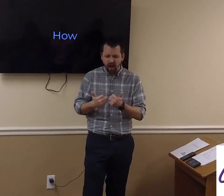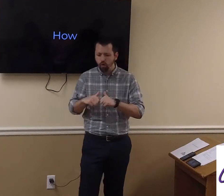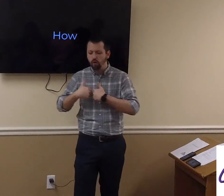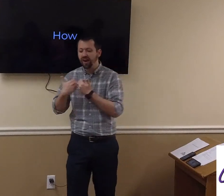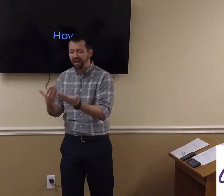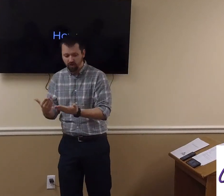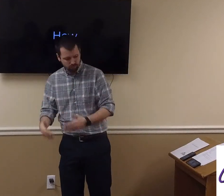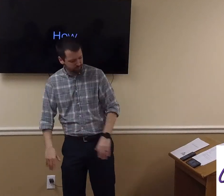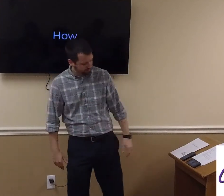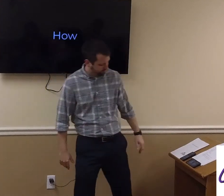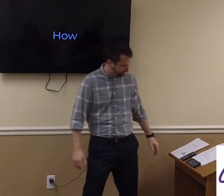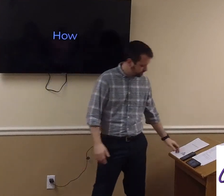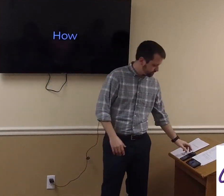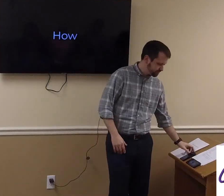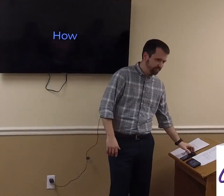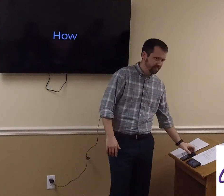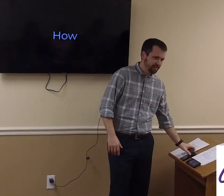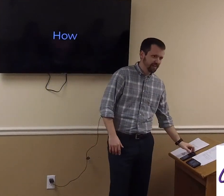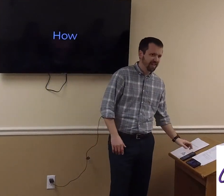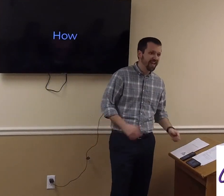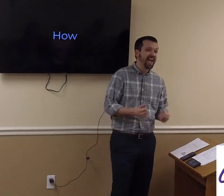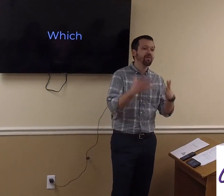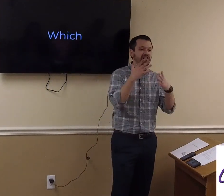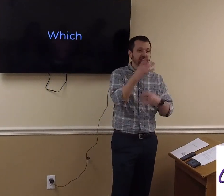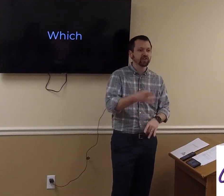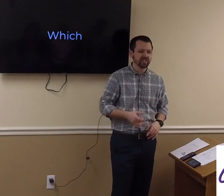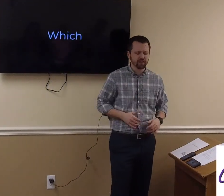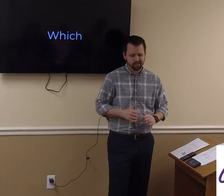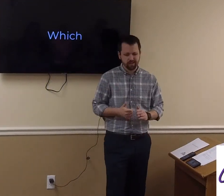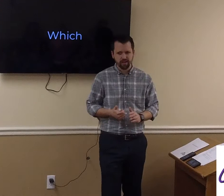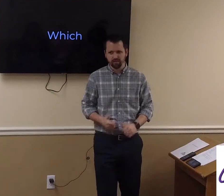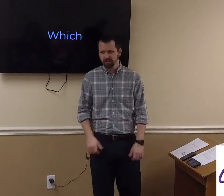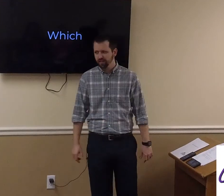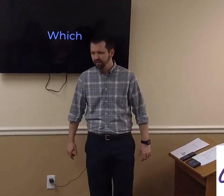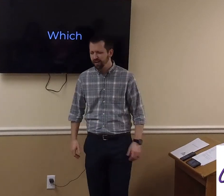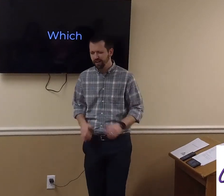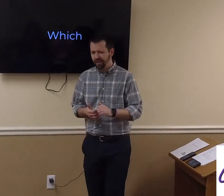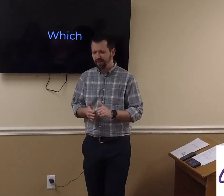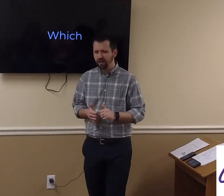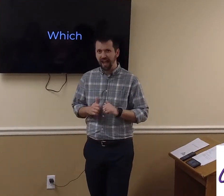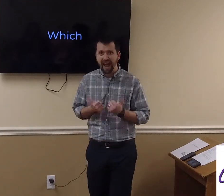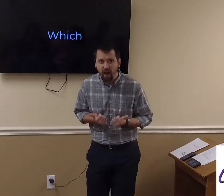How, or how. It depends on your level of interest of how, right? How much you're interested. How? How?